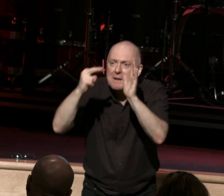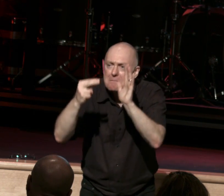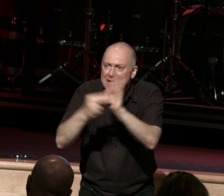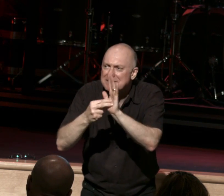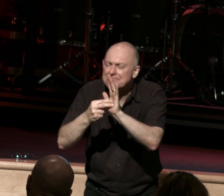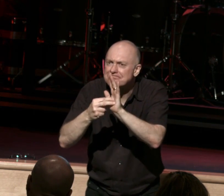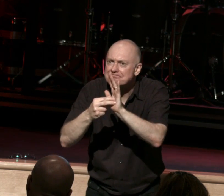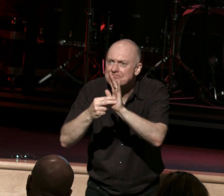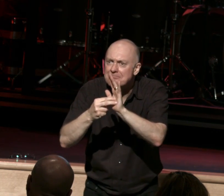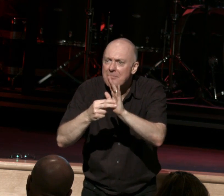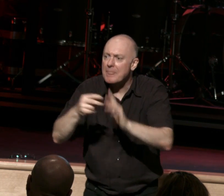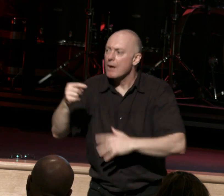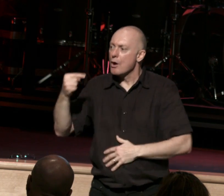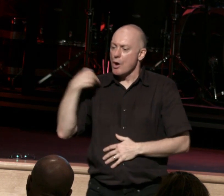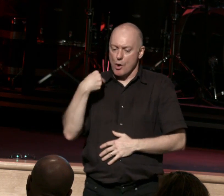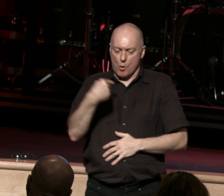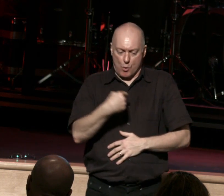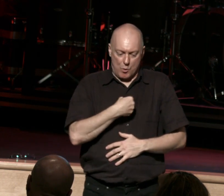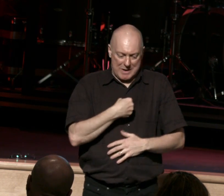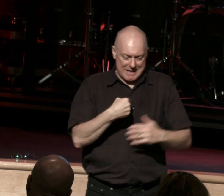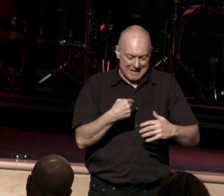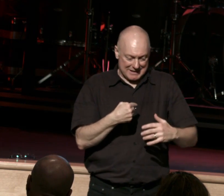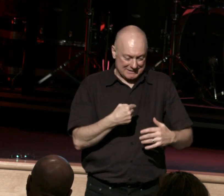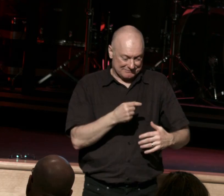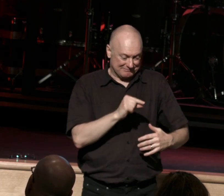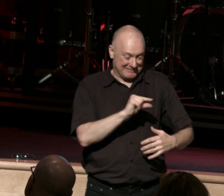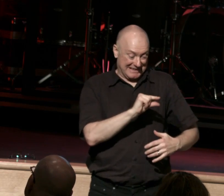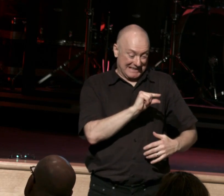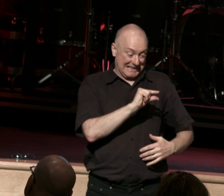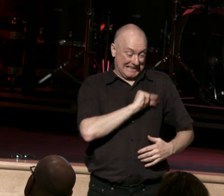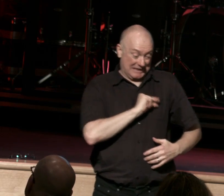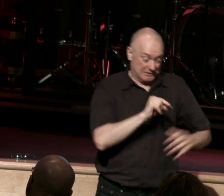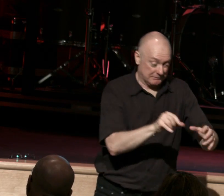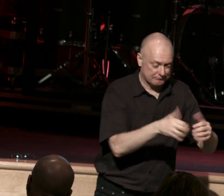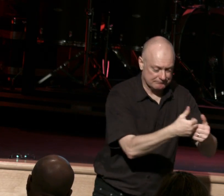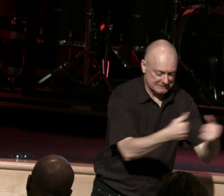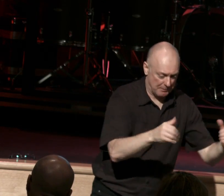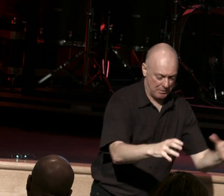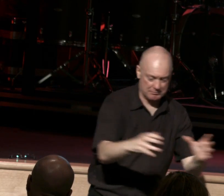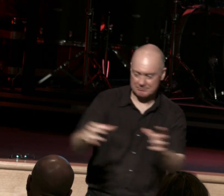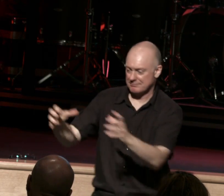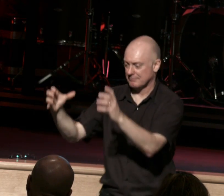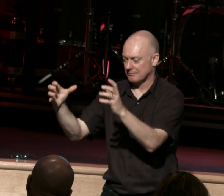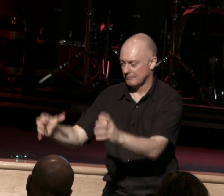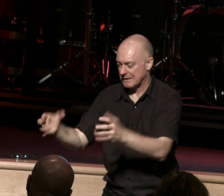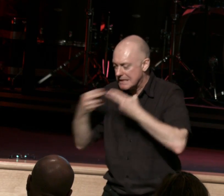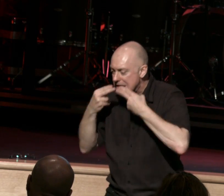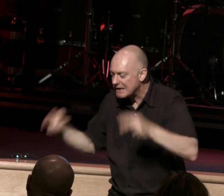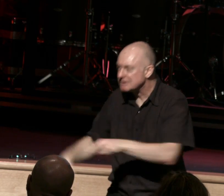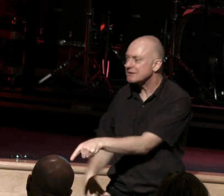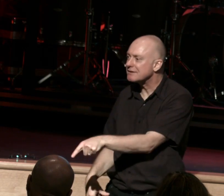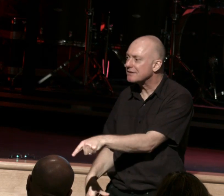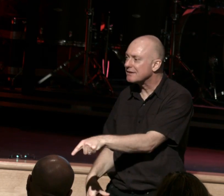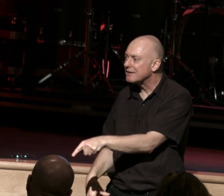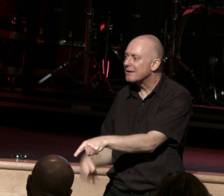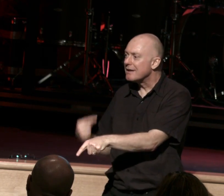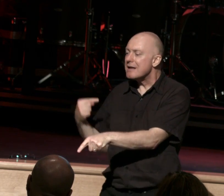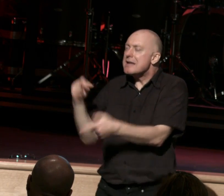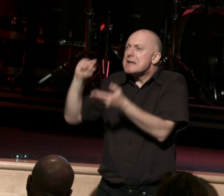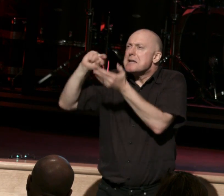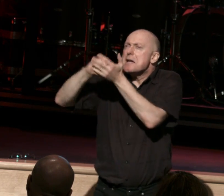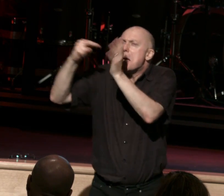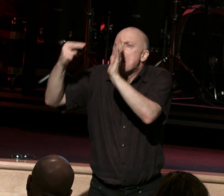positional sanctification, meaning we have been set apart from the guilty sentence of sin and we've been declared innocent. That means